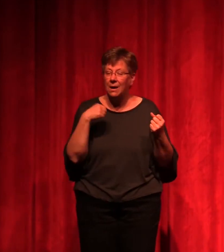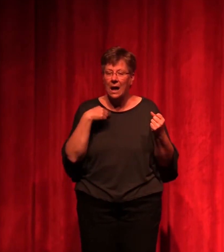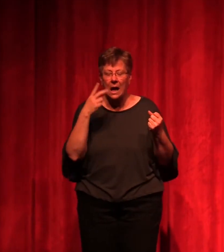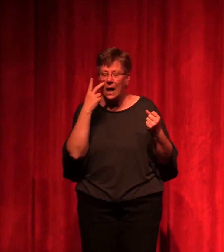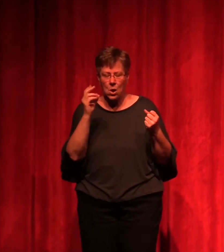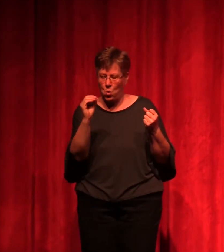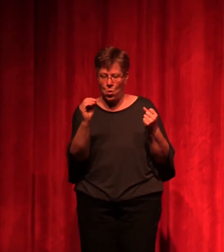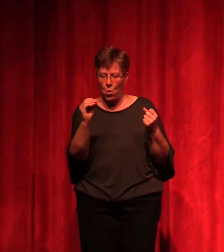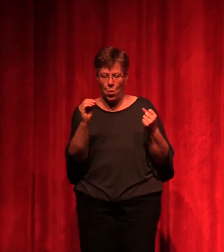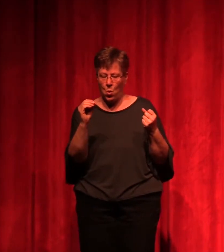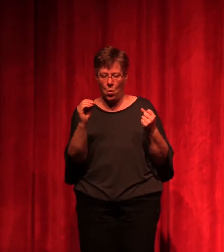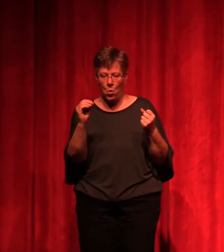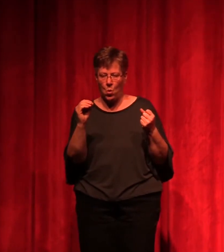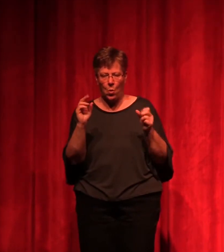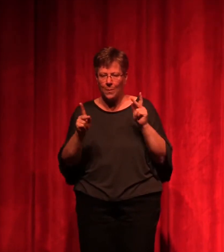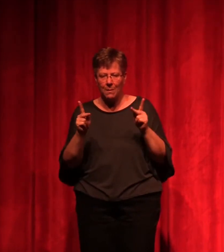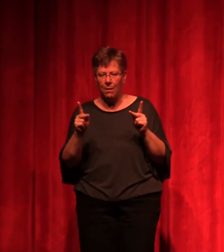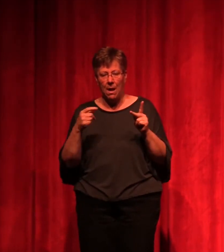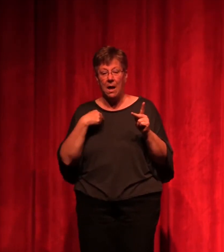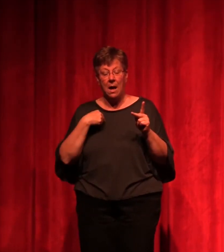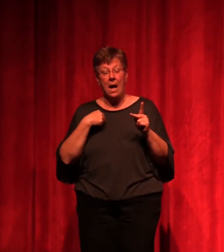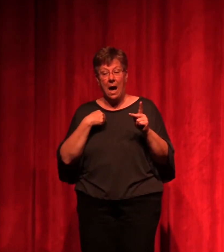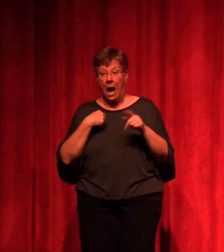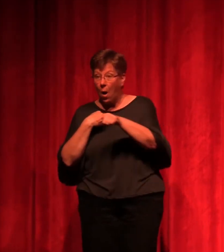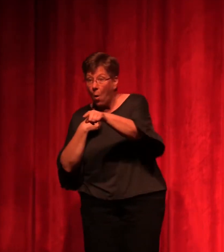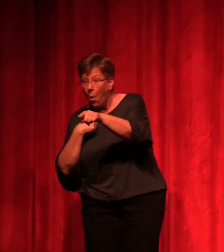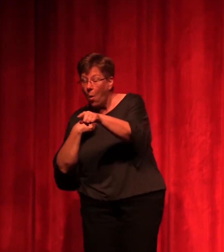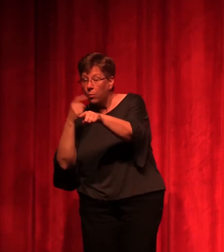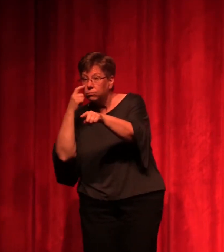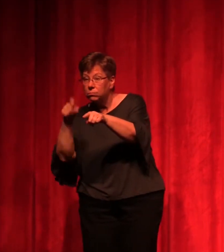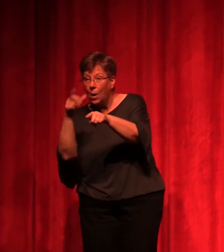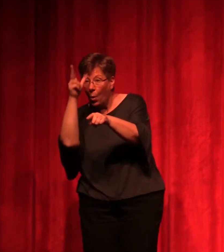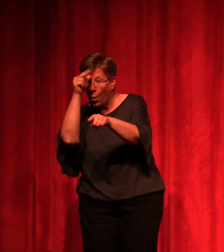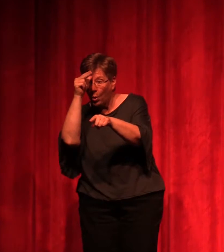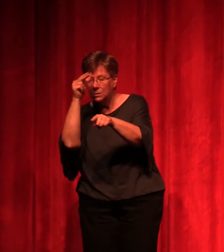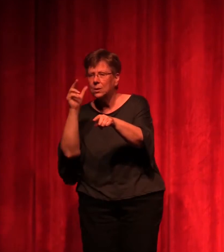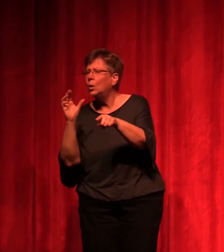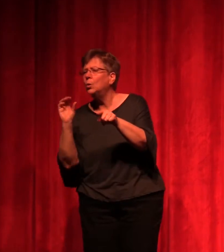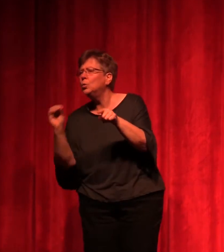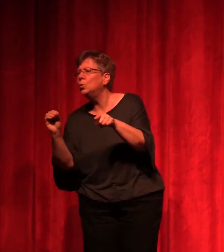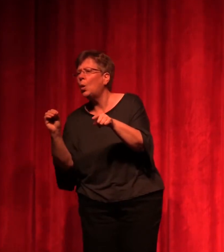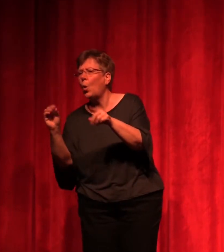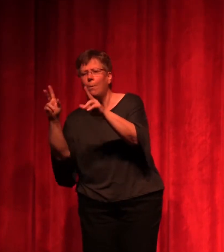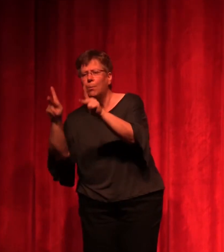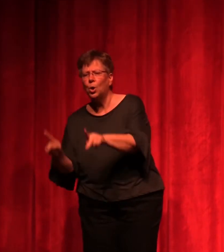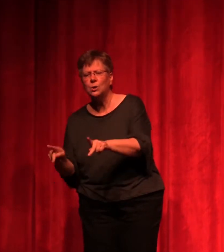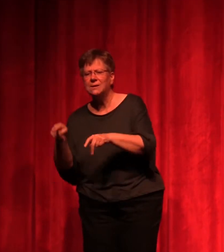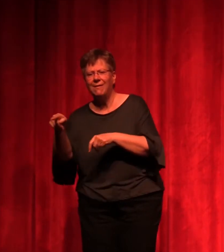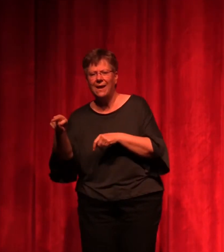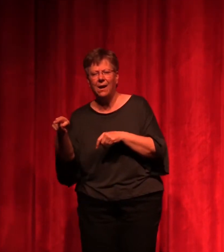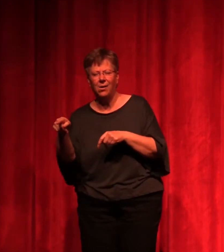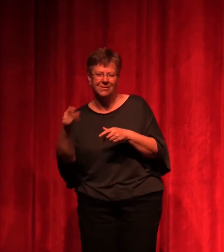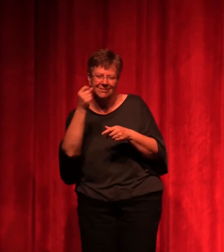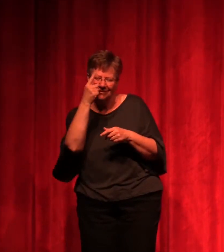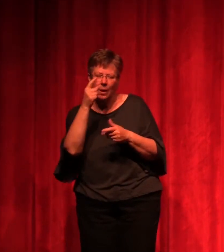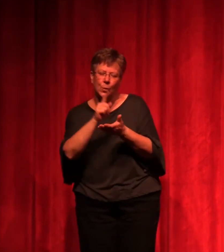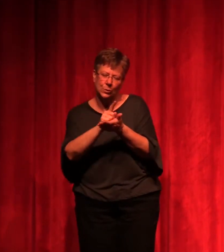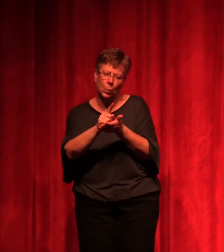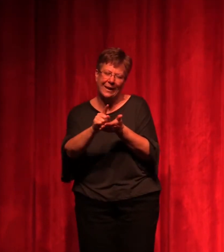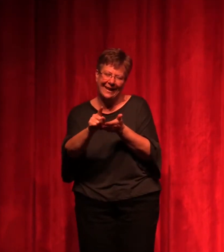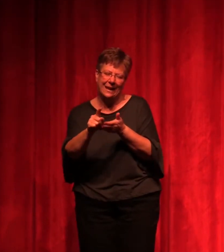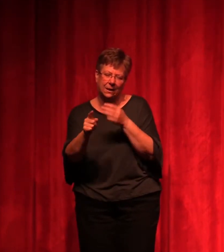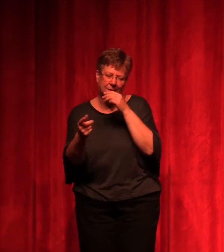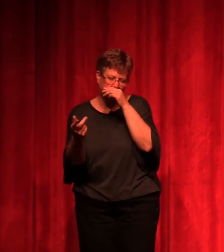write a little note on the back and say I'm new to the area, and I'd leave the note on their door. So the people that were home, didn't go very